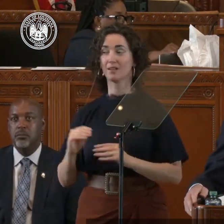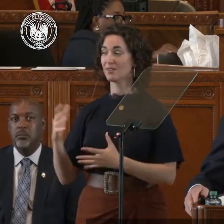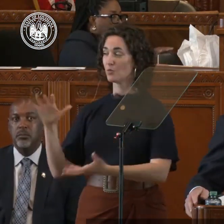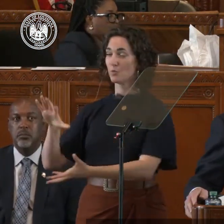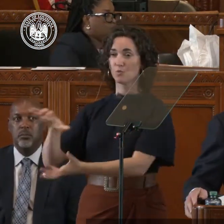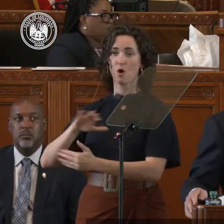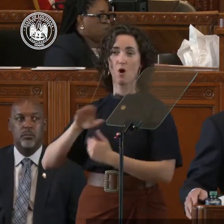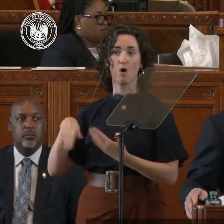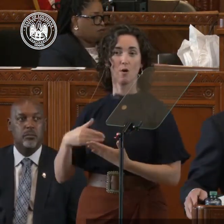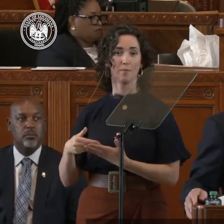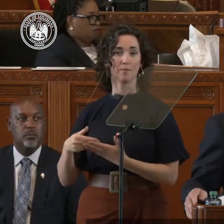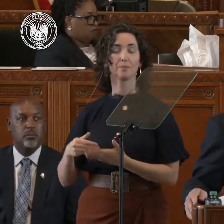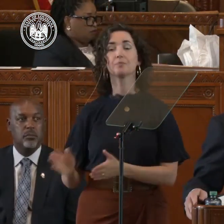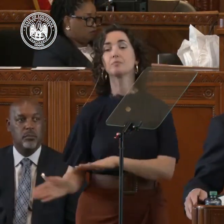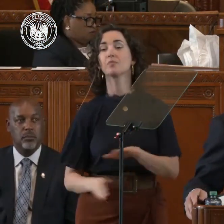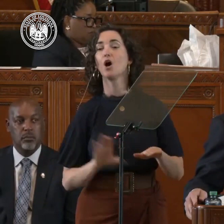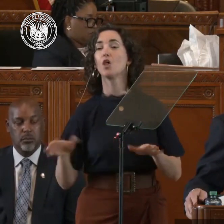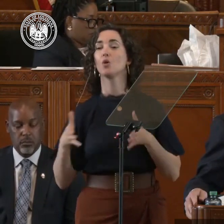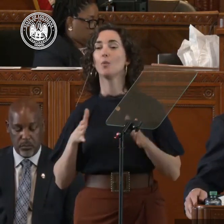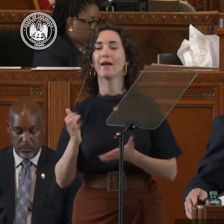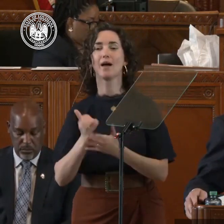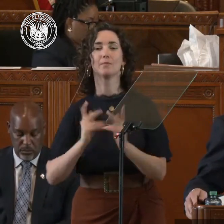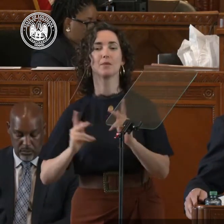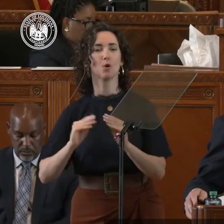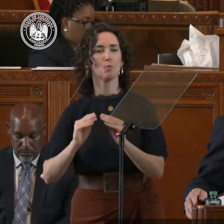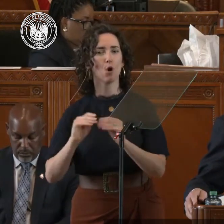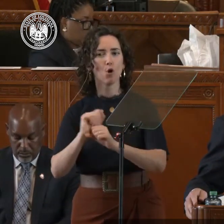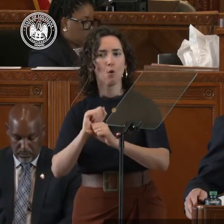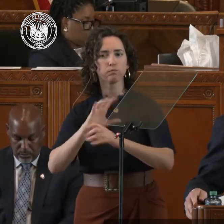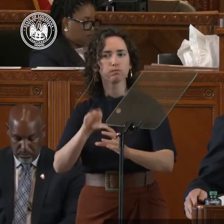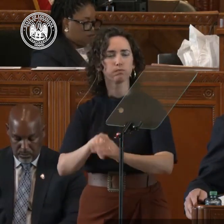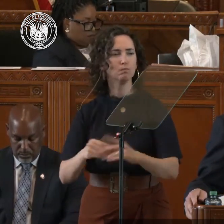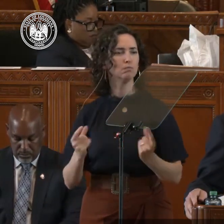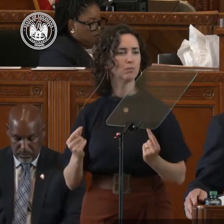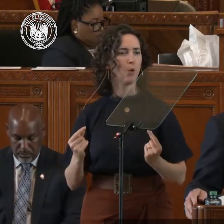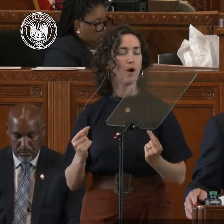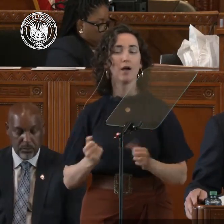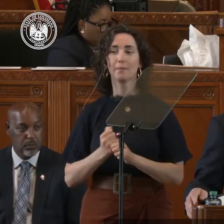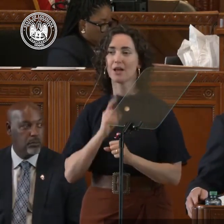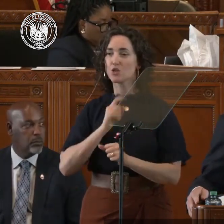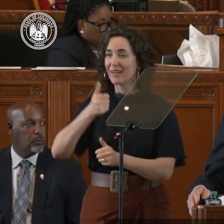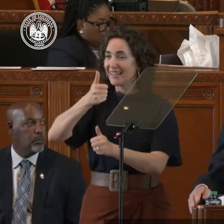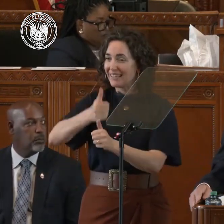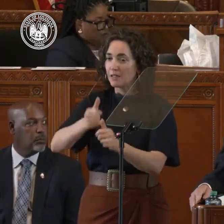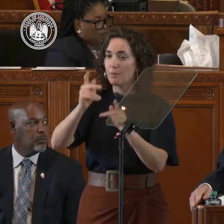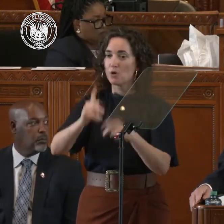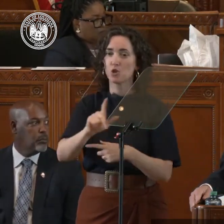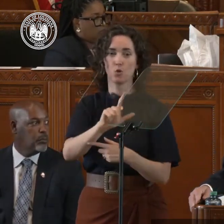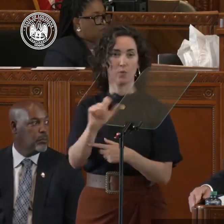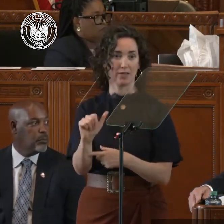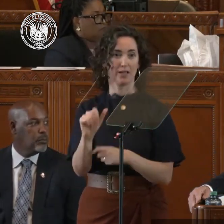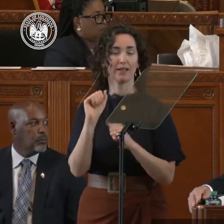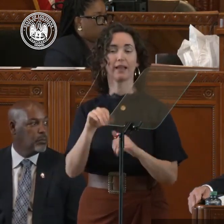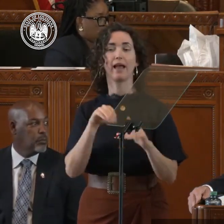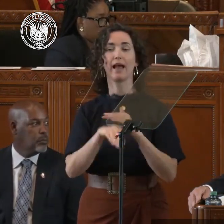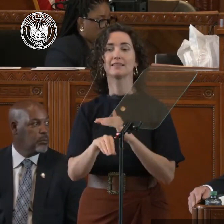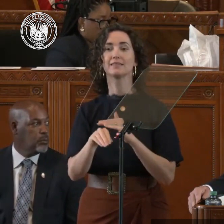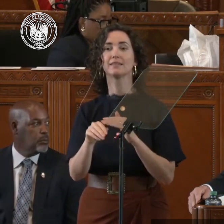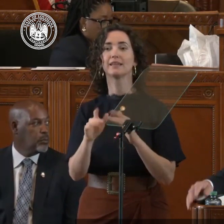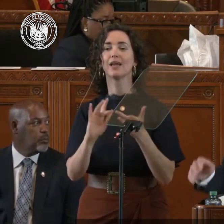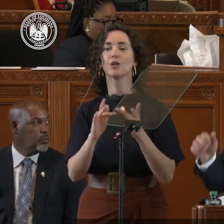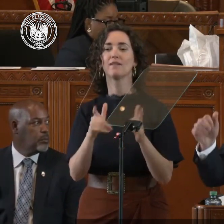Another way that we can improve our workforce is by ensuring that every person in Louisiana has access to high-speed